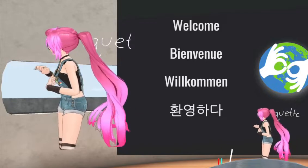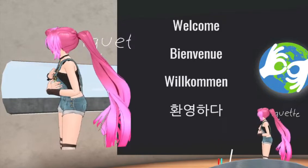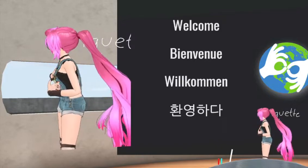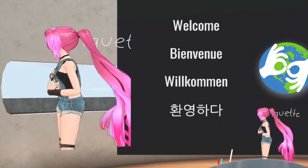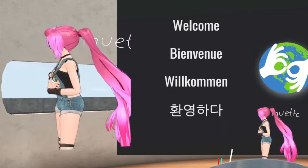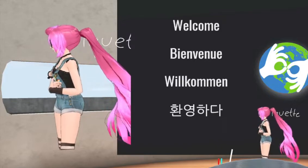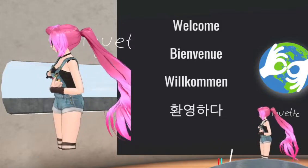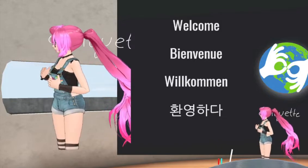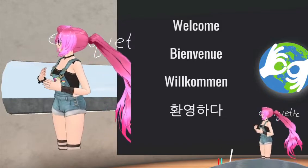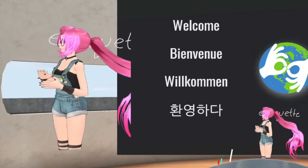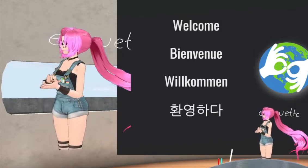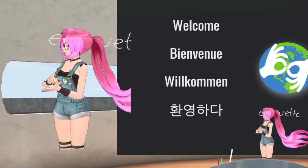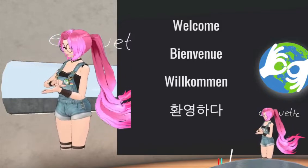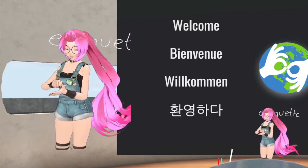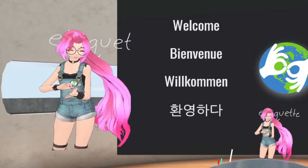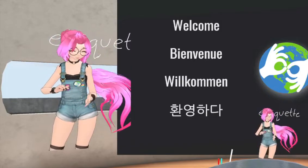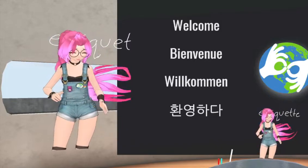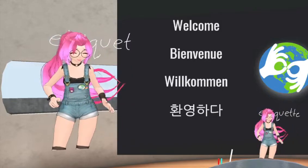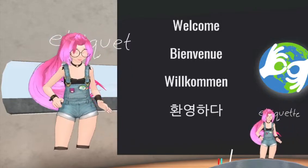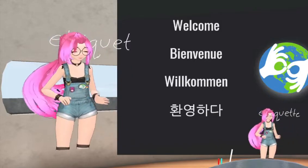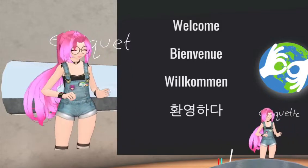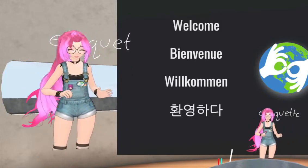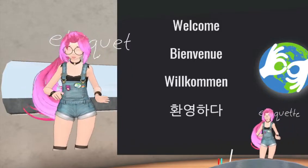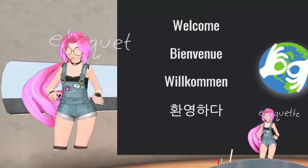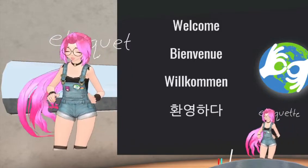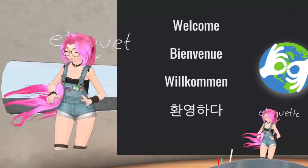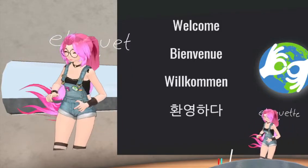With COVID, yeah.